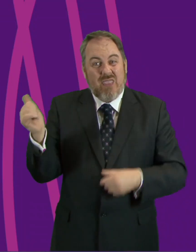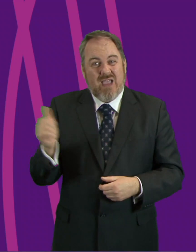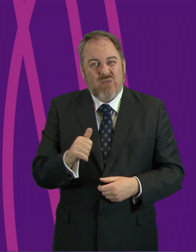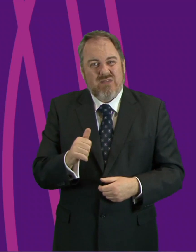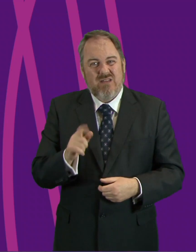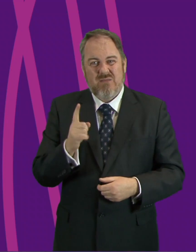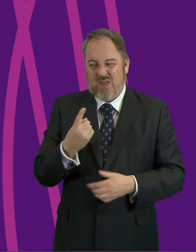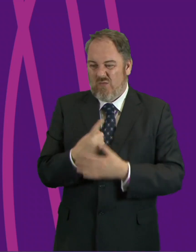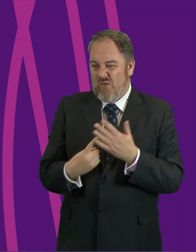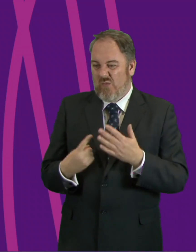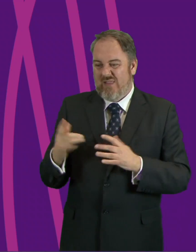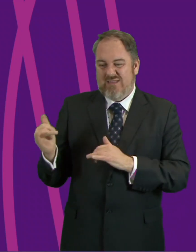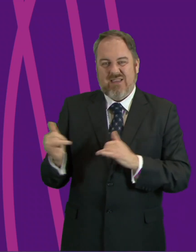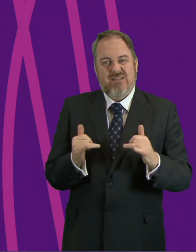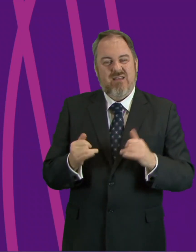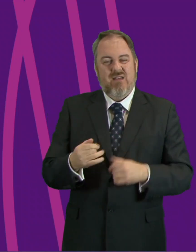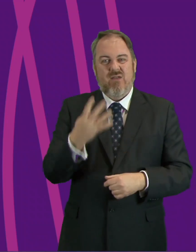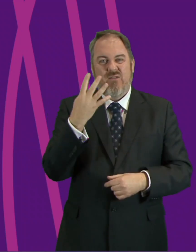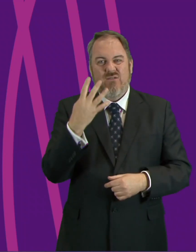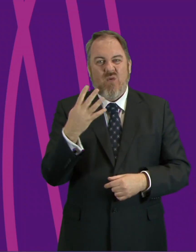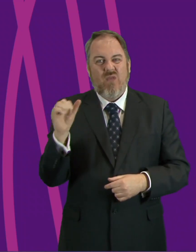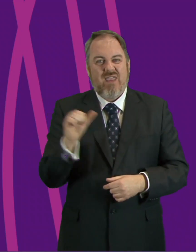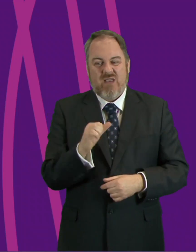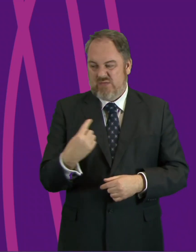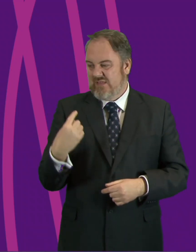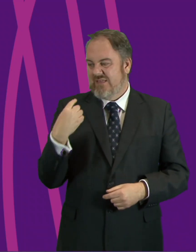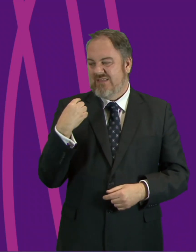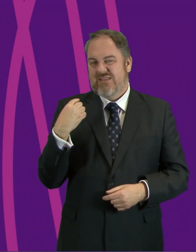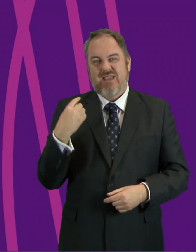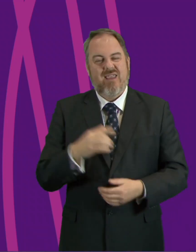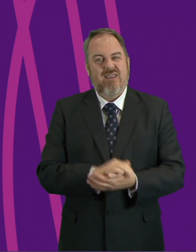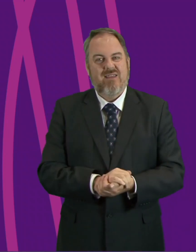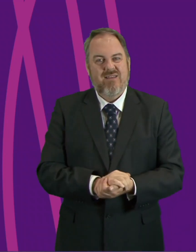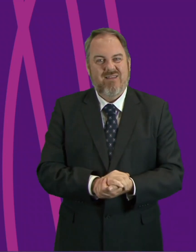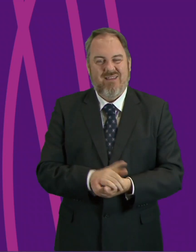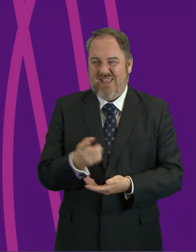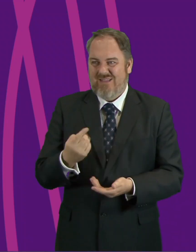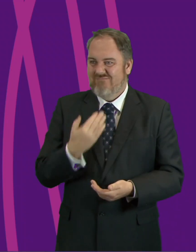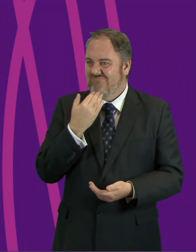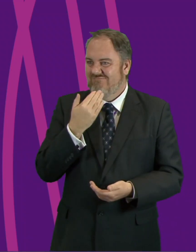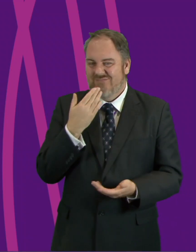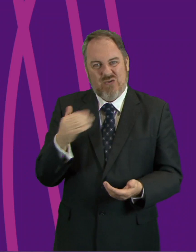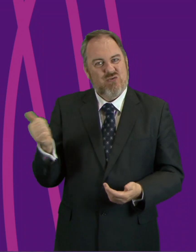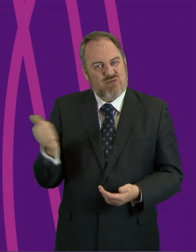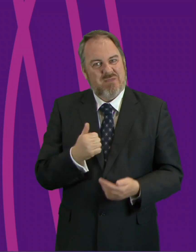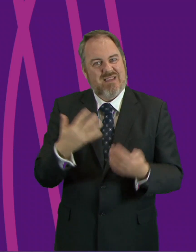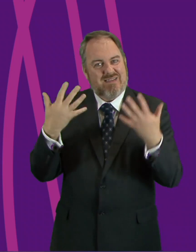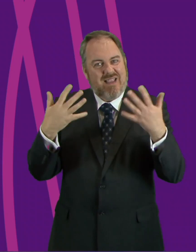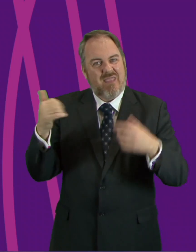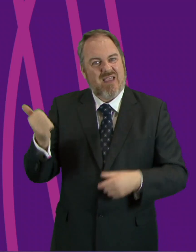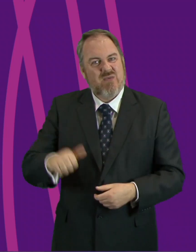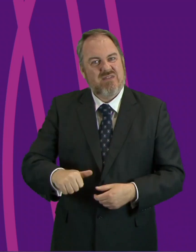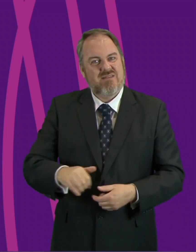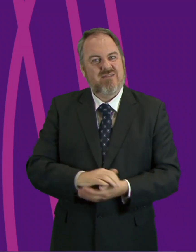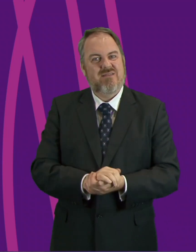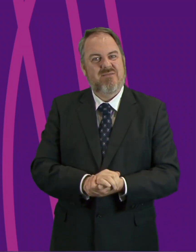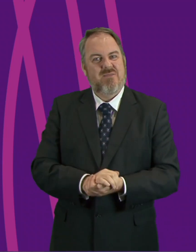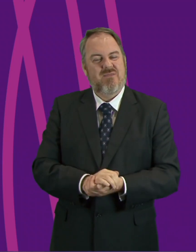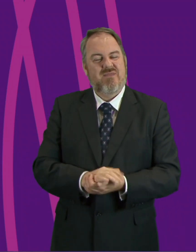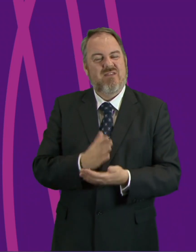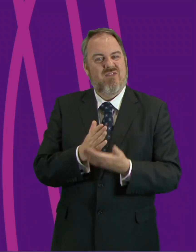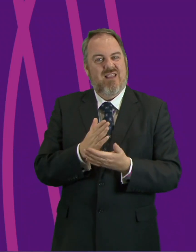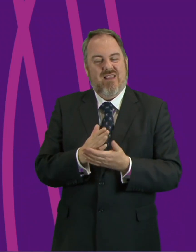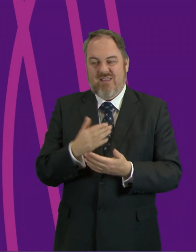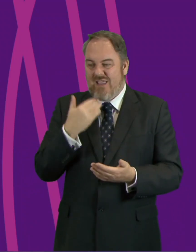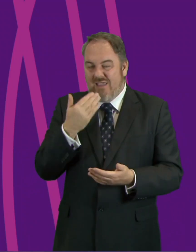over 4,000 tests were completed. And that underuse of our capacity is not a single day's anomaly. The